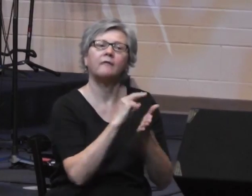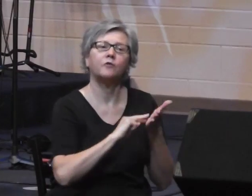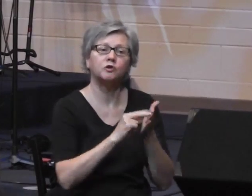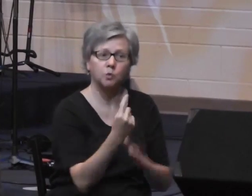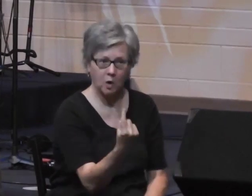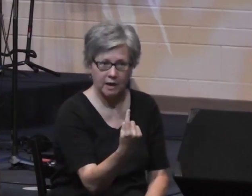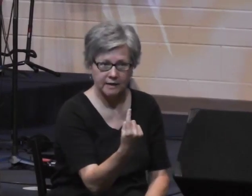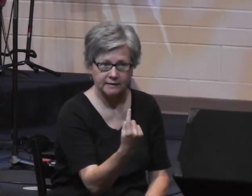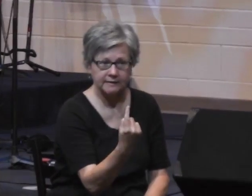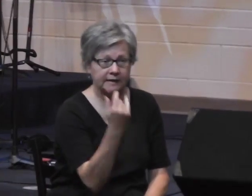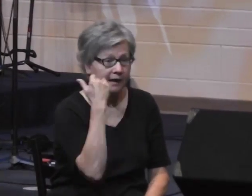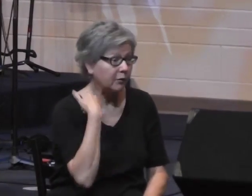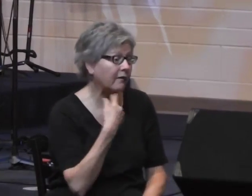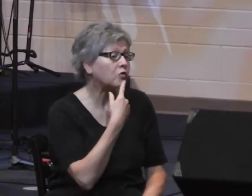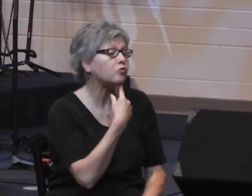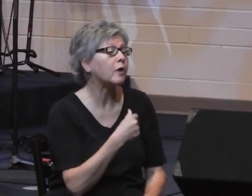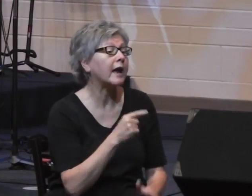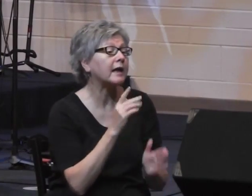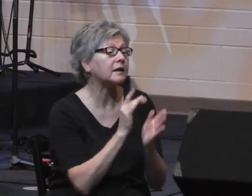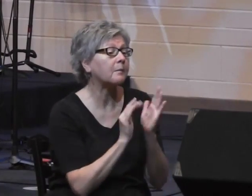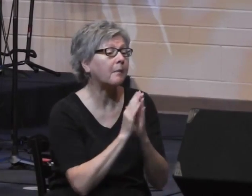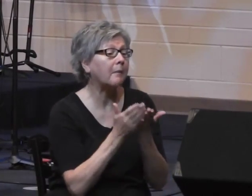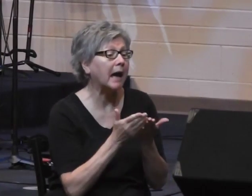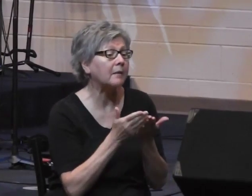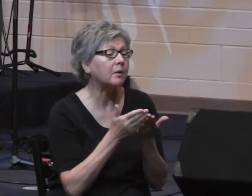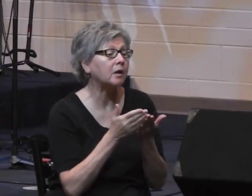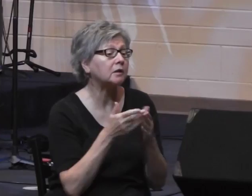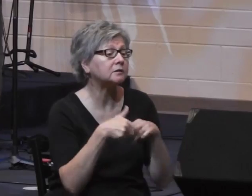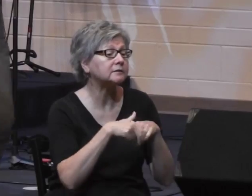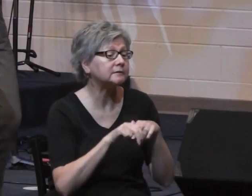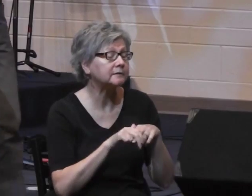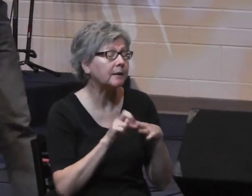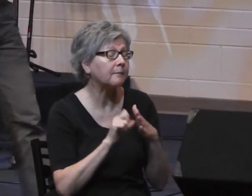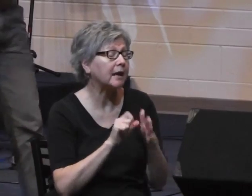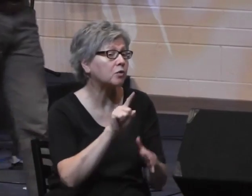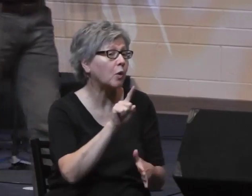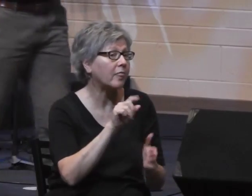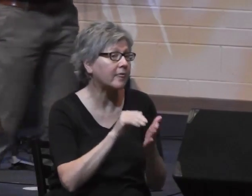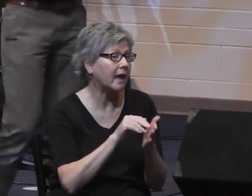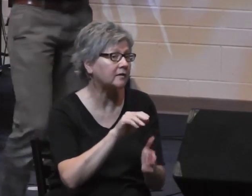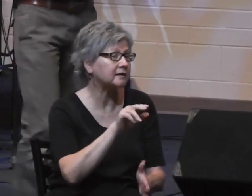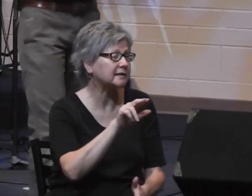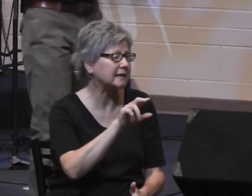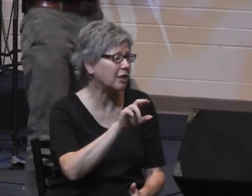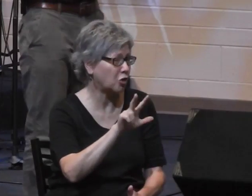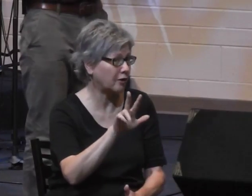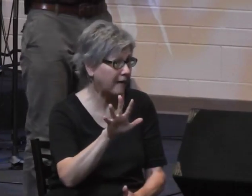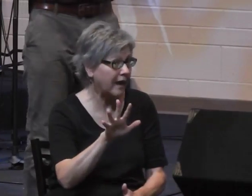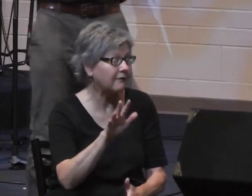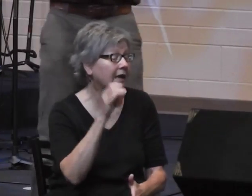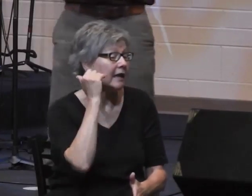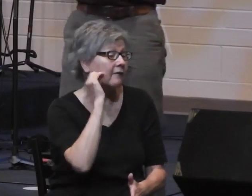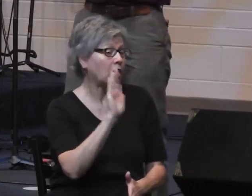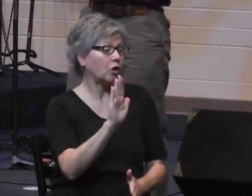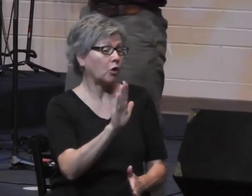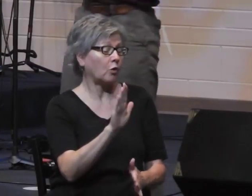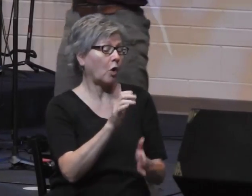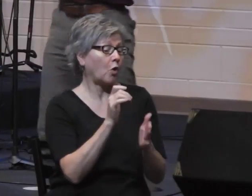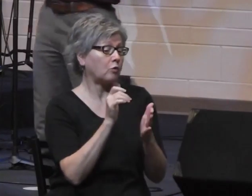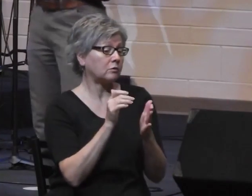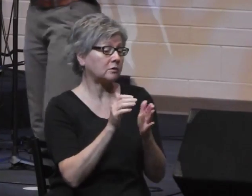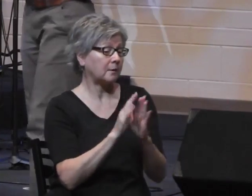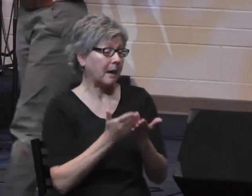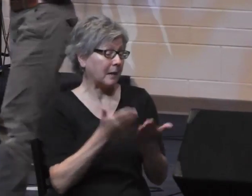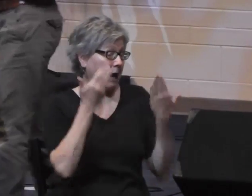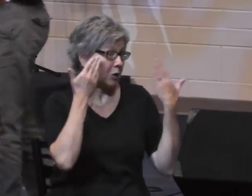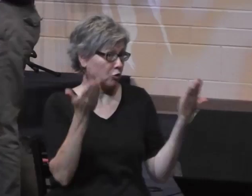verse 1. If you've got one of these red Bibles in the seat in front of you, it is page 1035. If you have your own Bible, I don't know